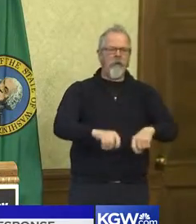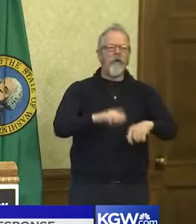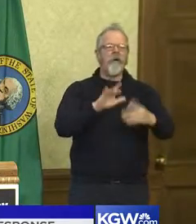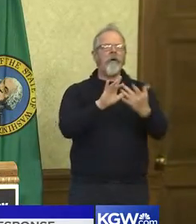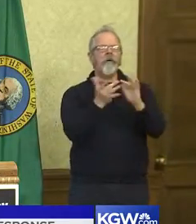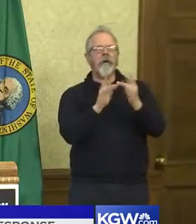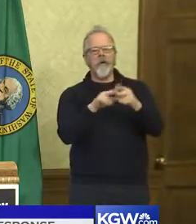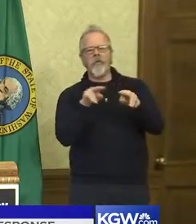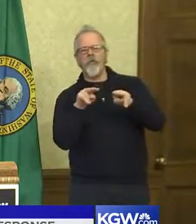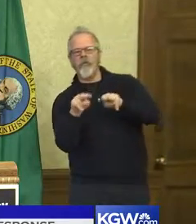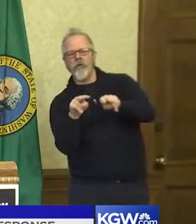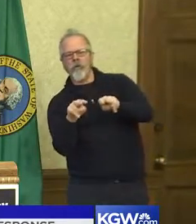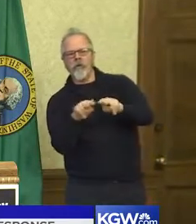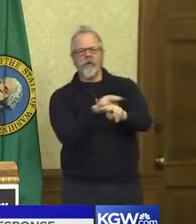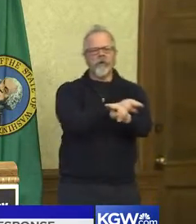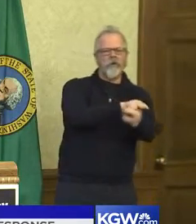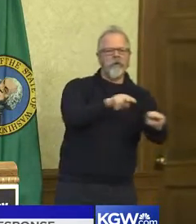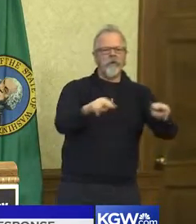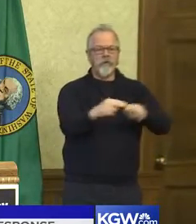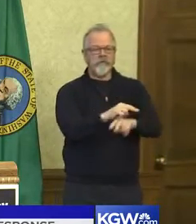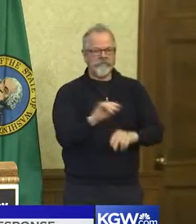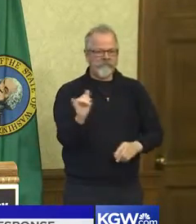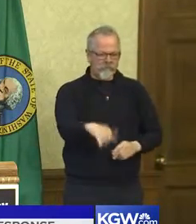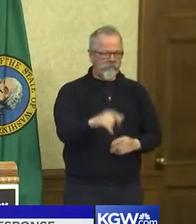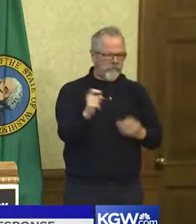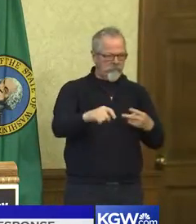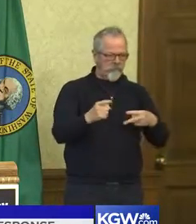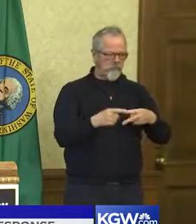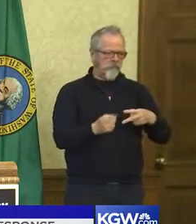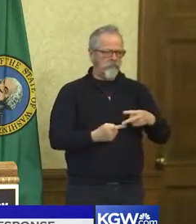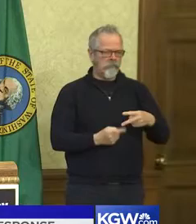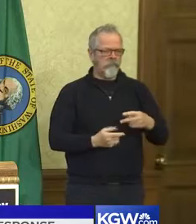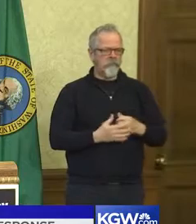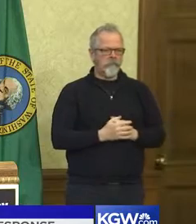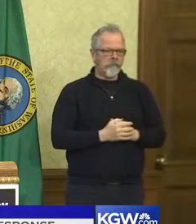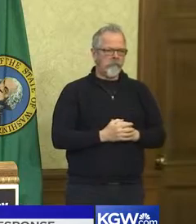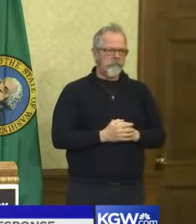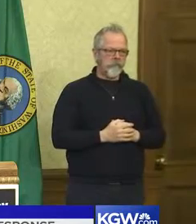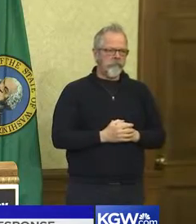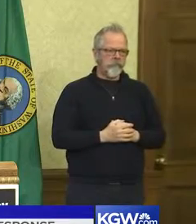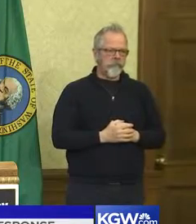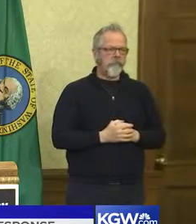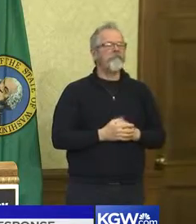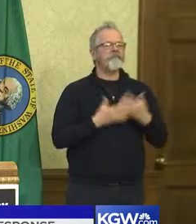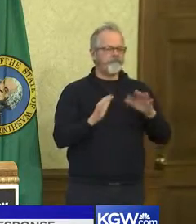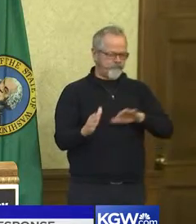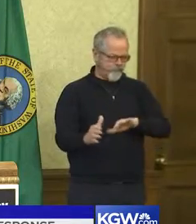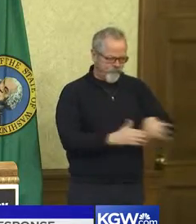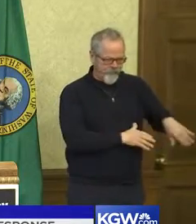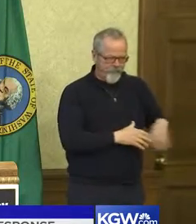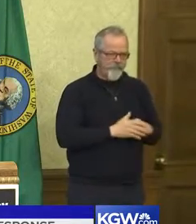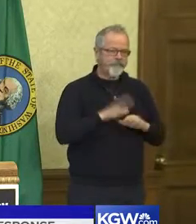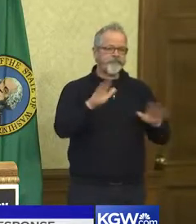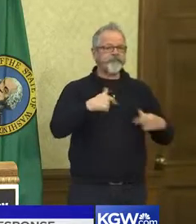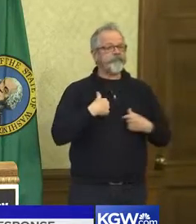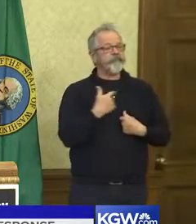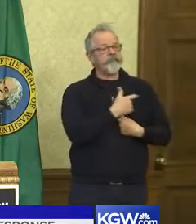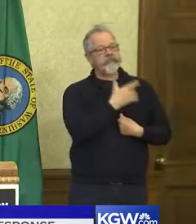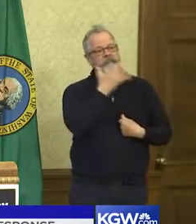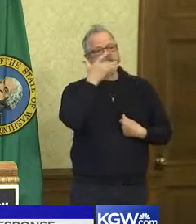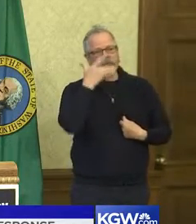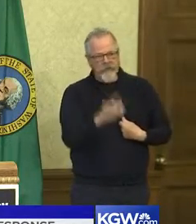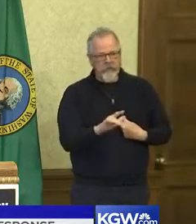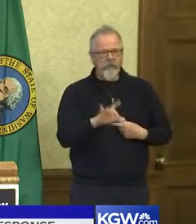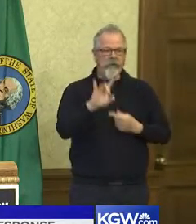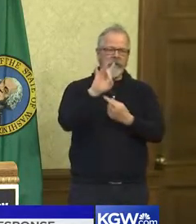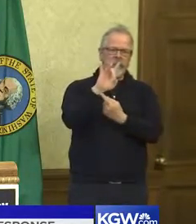our predecessors, Franklin Delano Roosevelt, who 85 years ago signed the Social Security Act, which started the